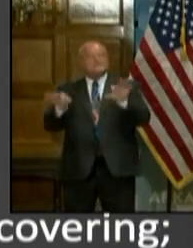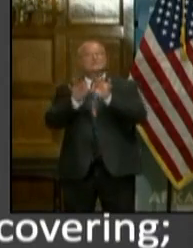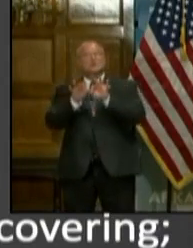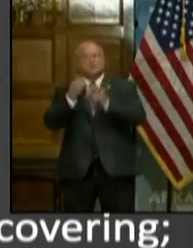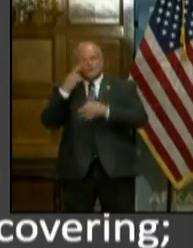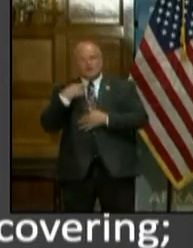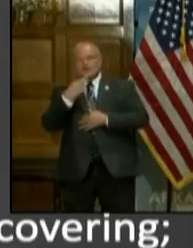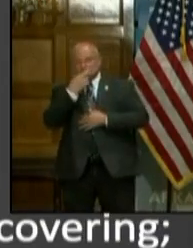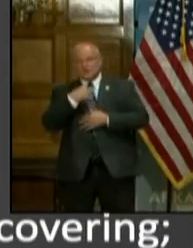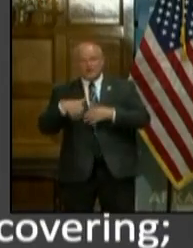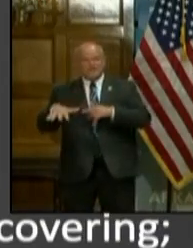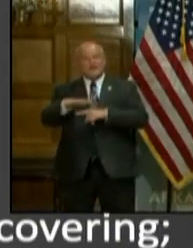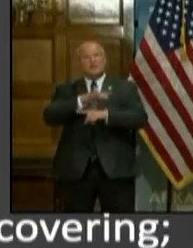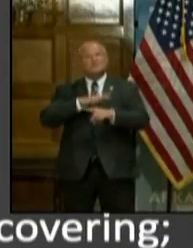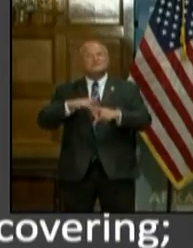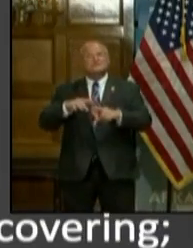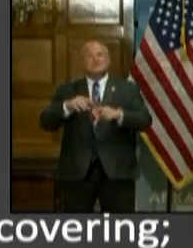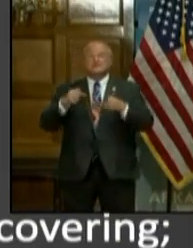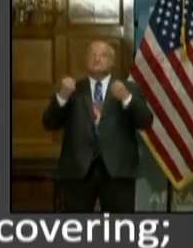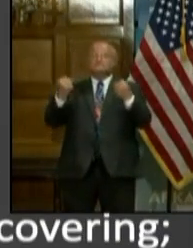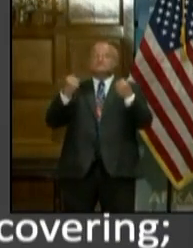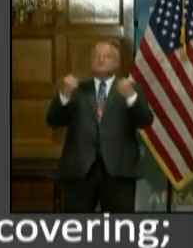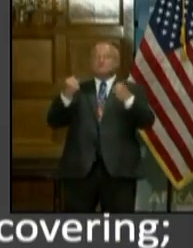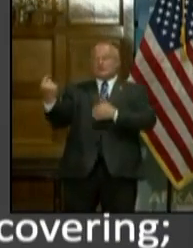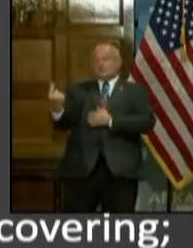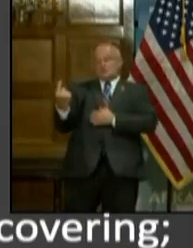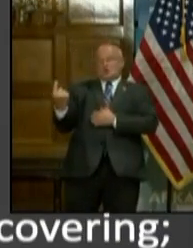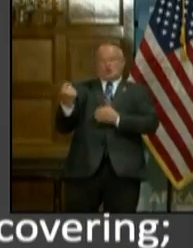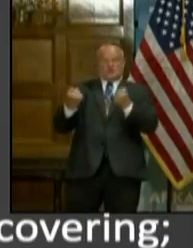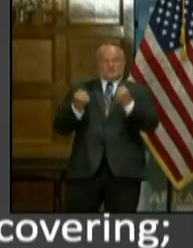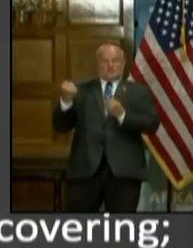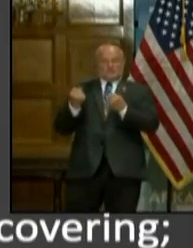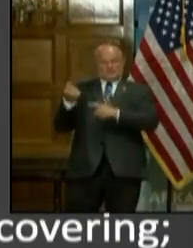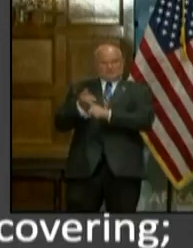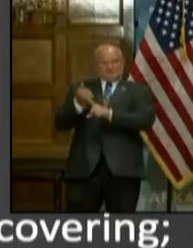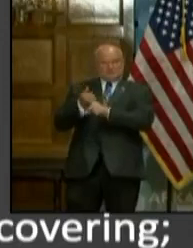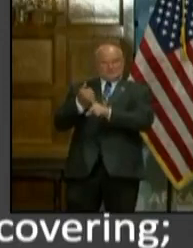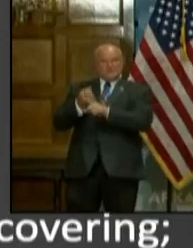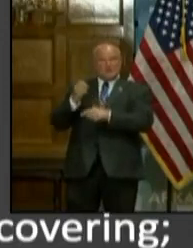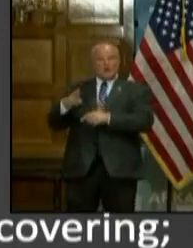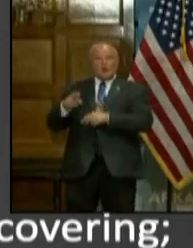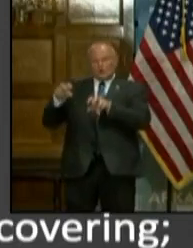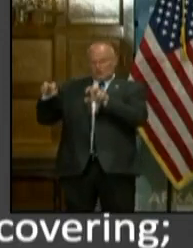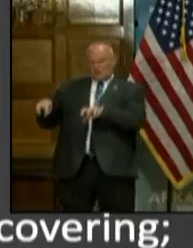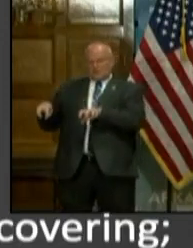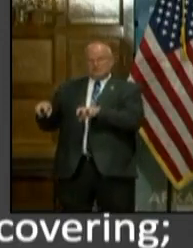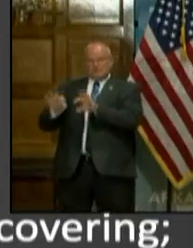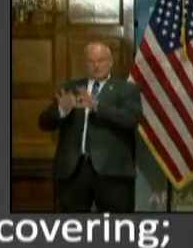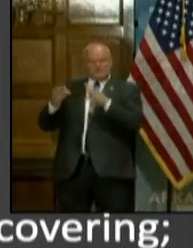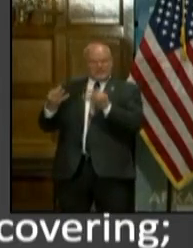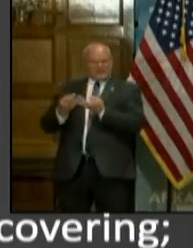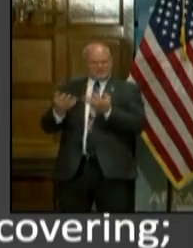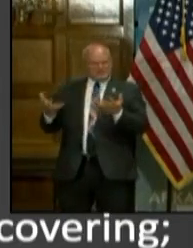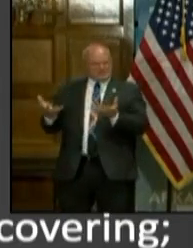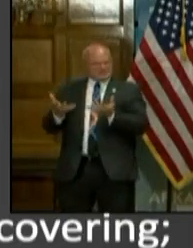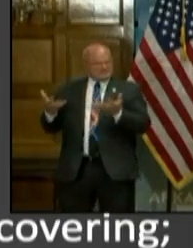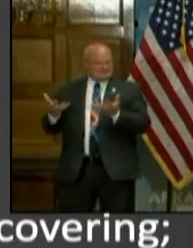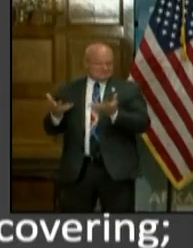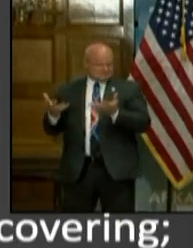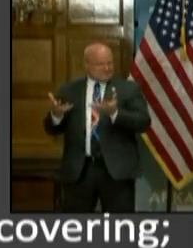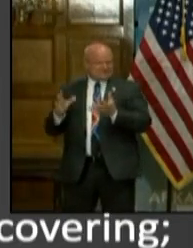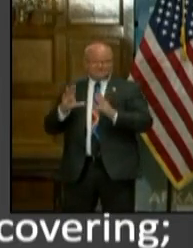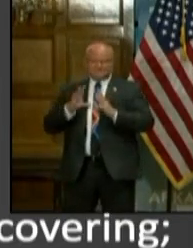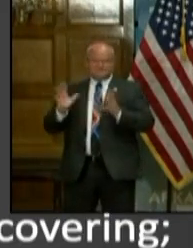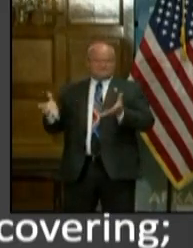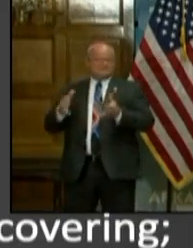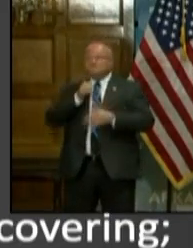in our restaurant environment. If you're driving alone in a vehicle or the passengers are from your household,